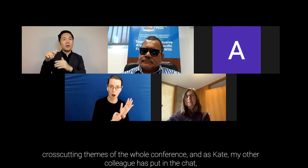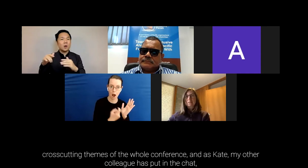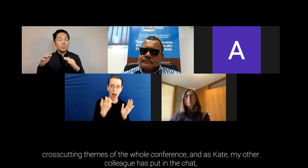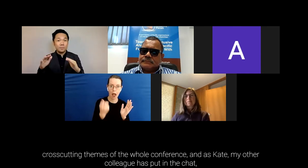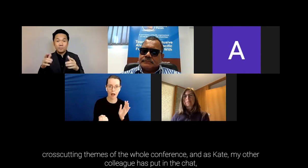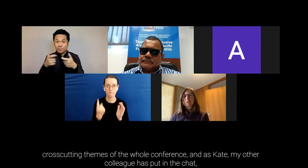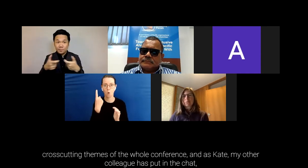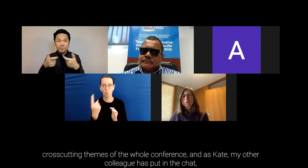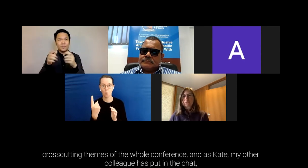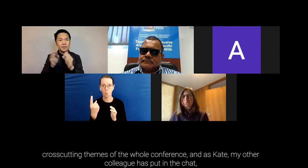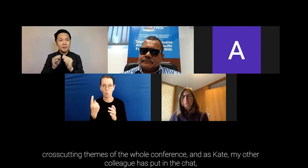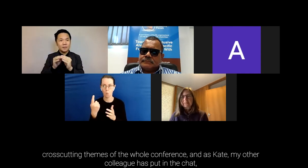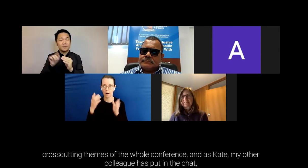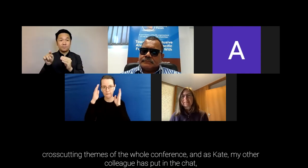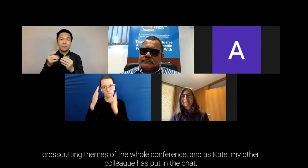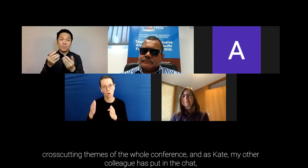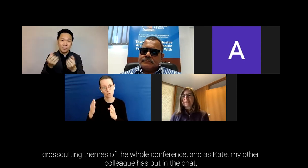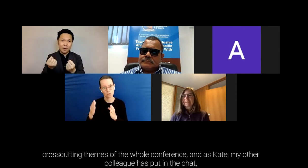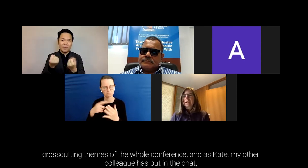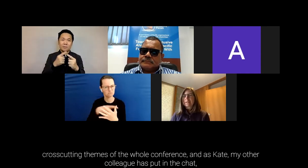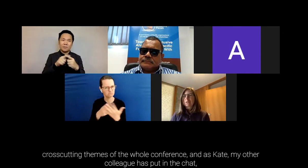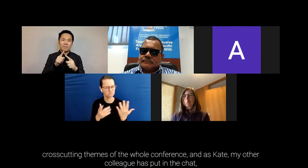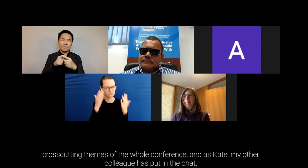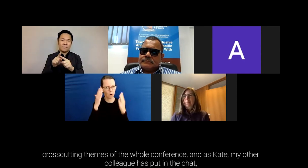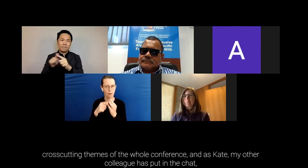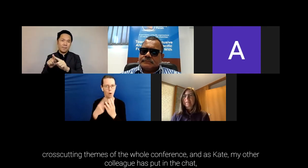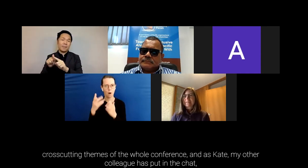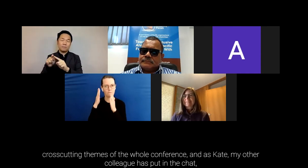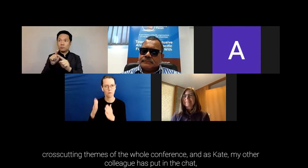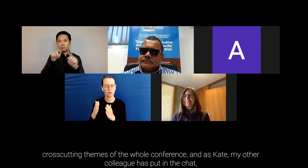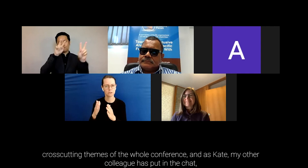cross-cutting themes of the whole conference.